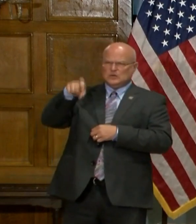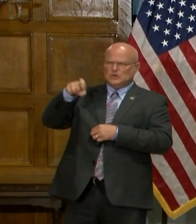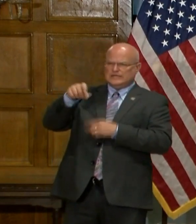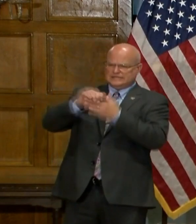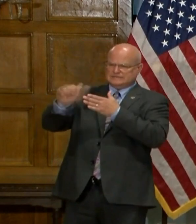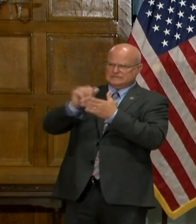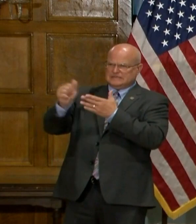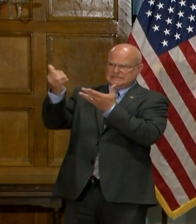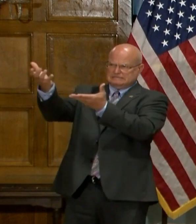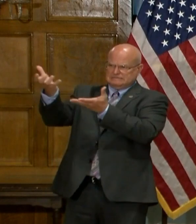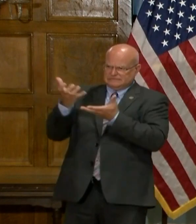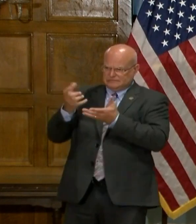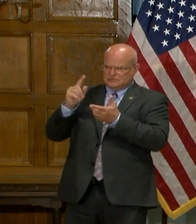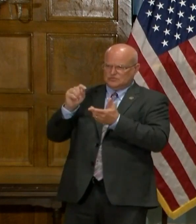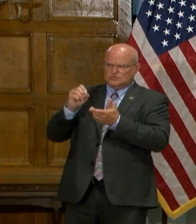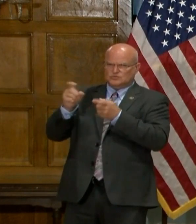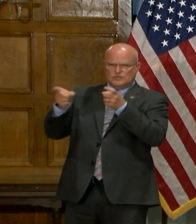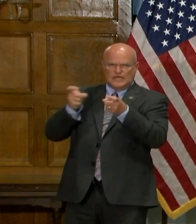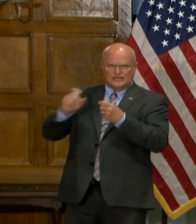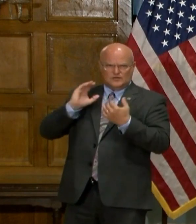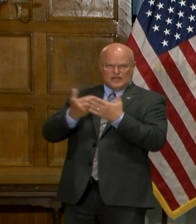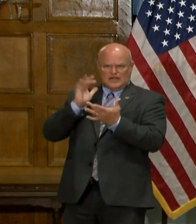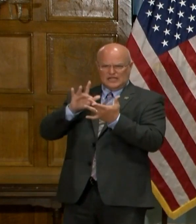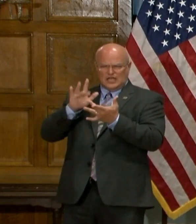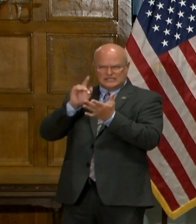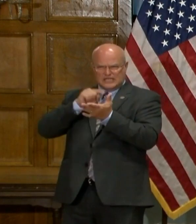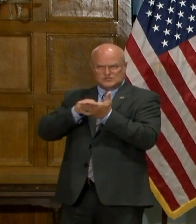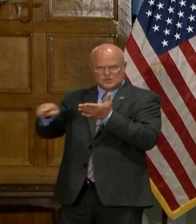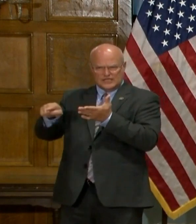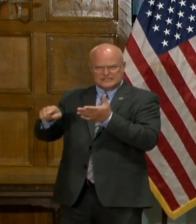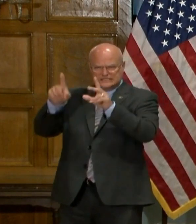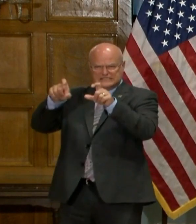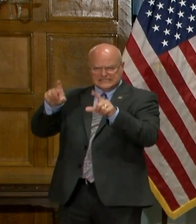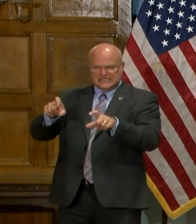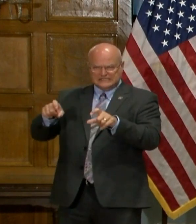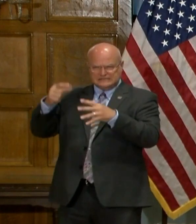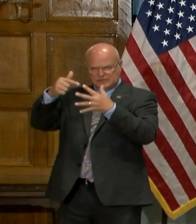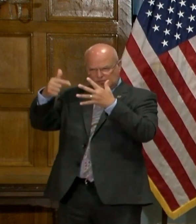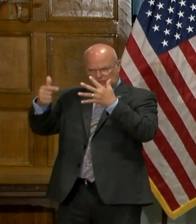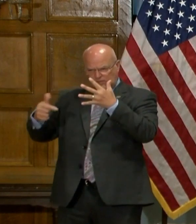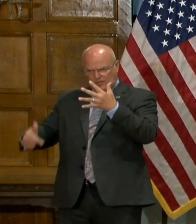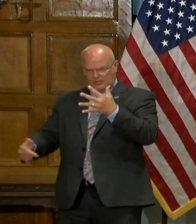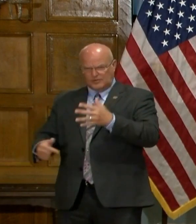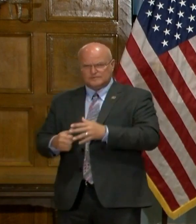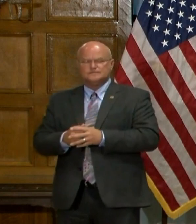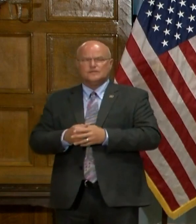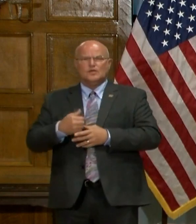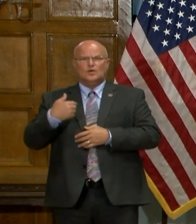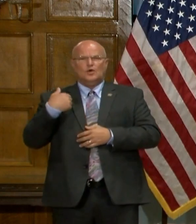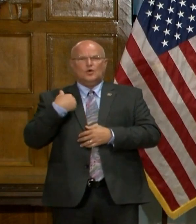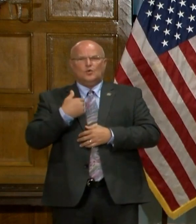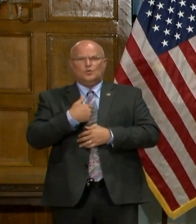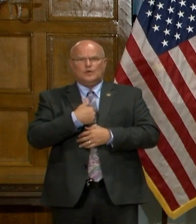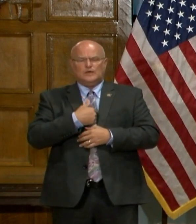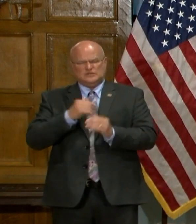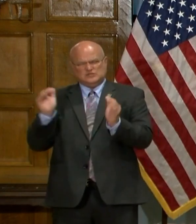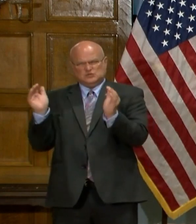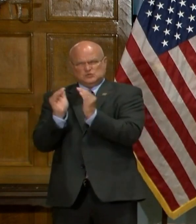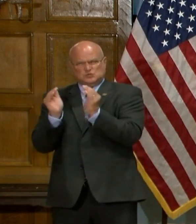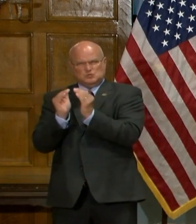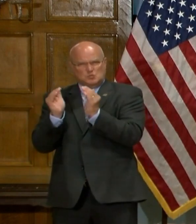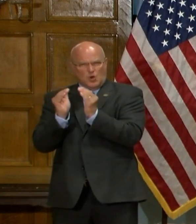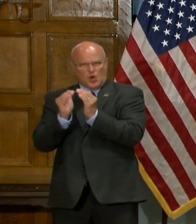number of dollars to handle our contact tracing, our testing. We were at a much